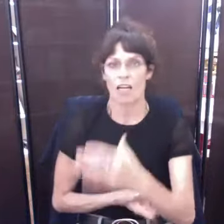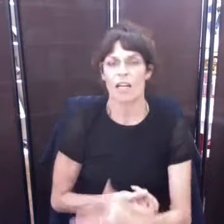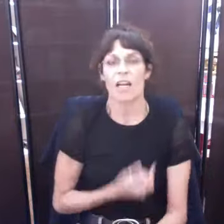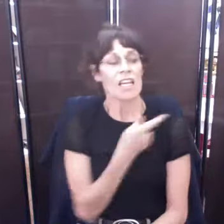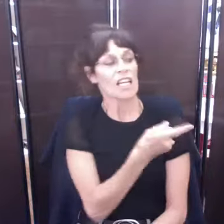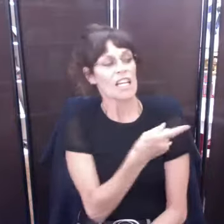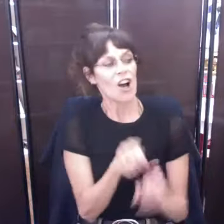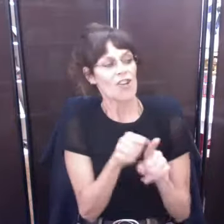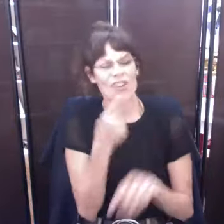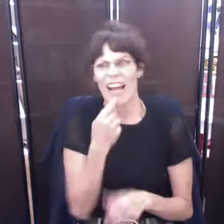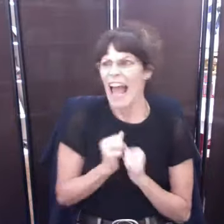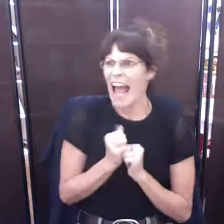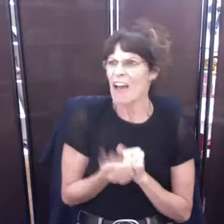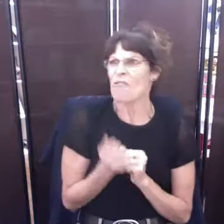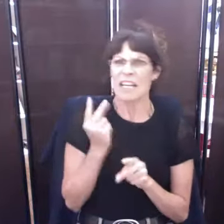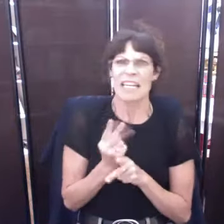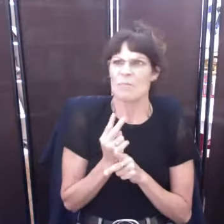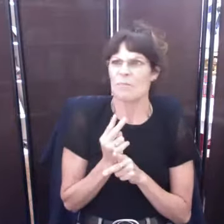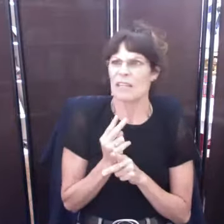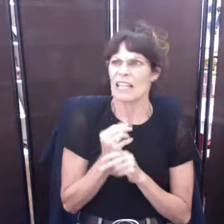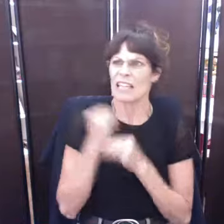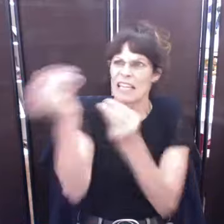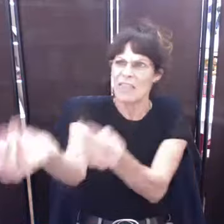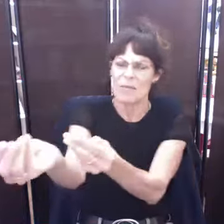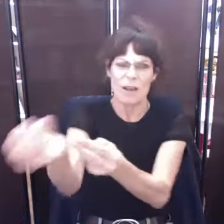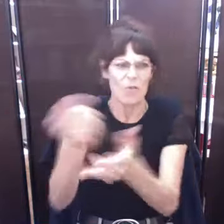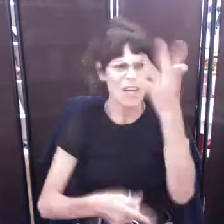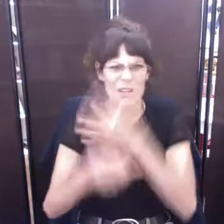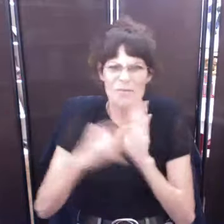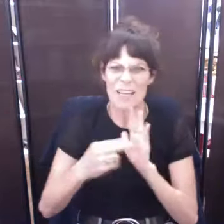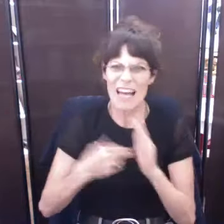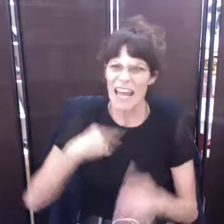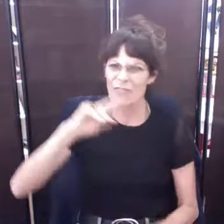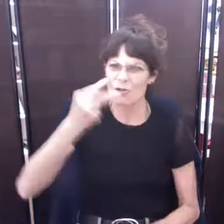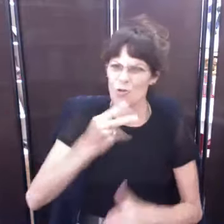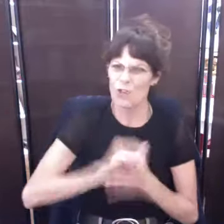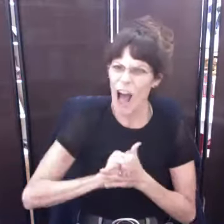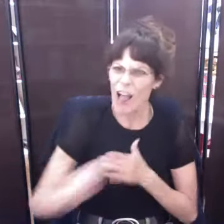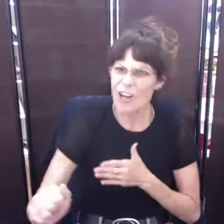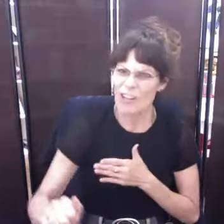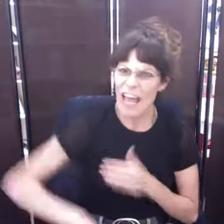I keep it unless I give it away? What are you talking about? If I have $2 in my pocket and I give it to you, I'm